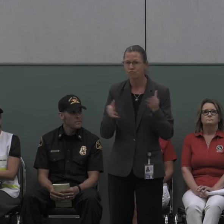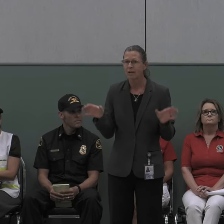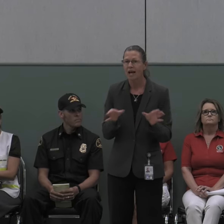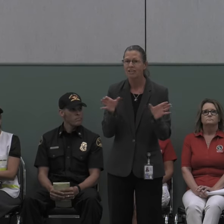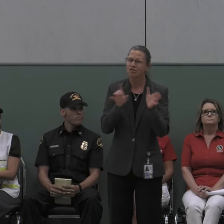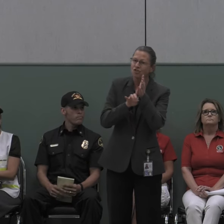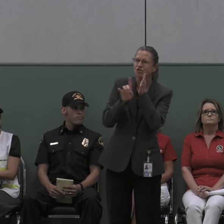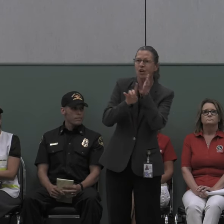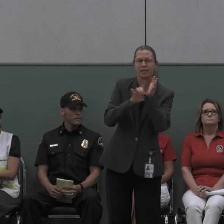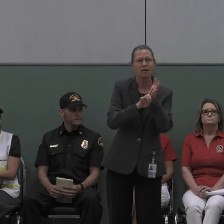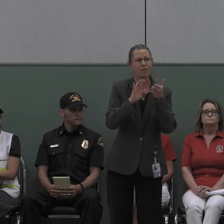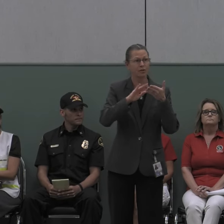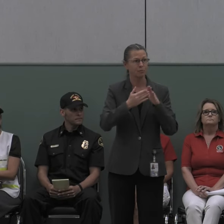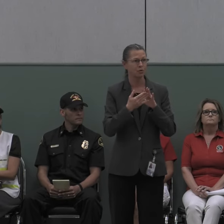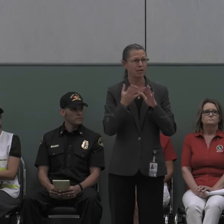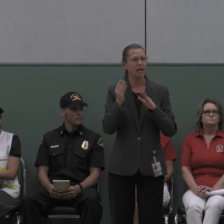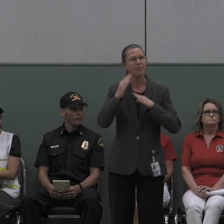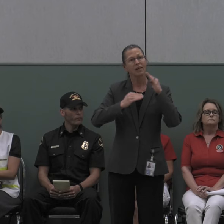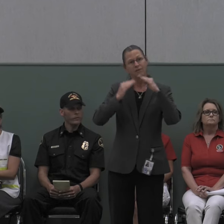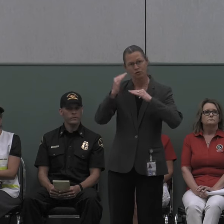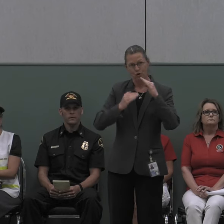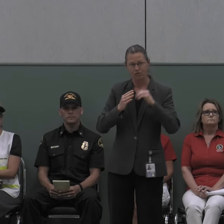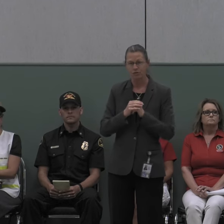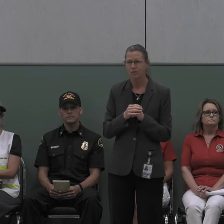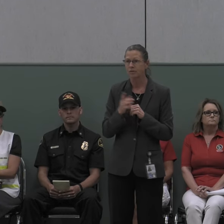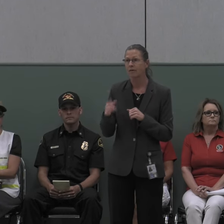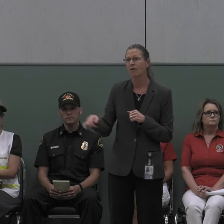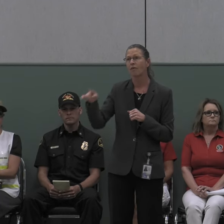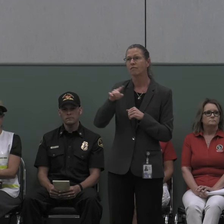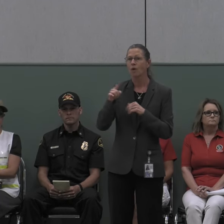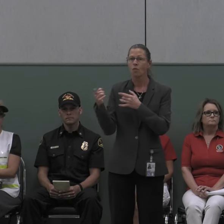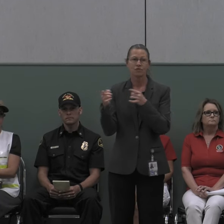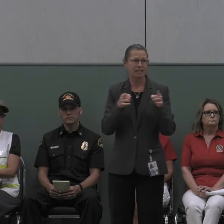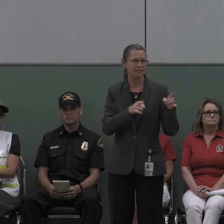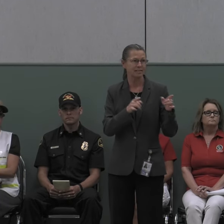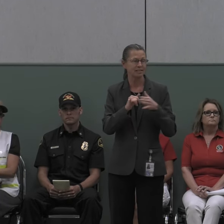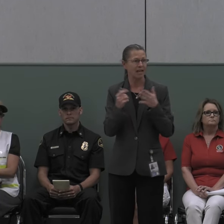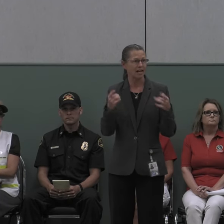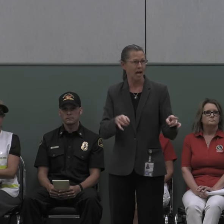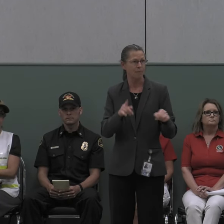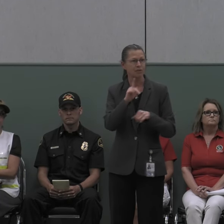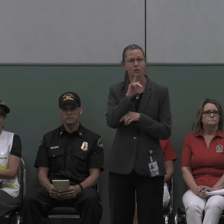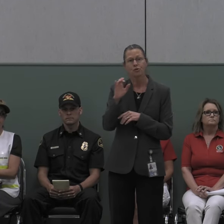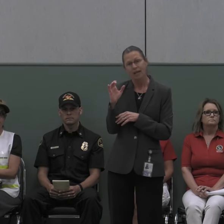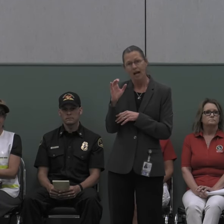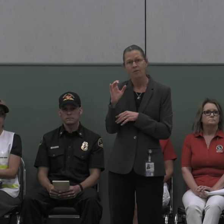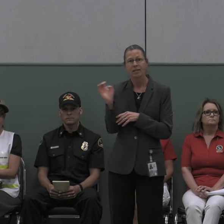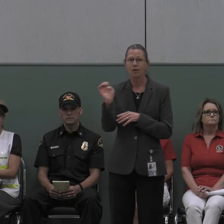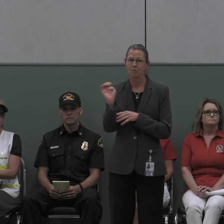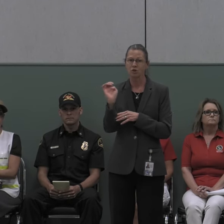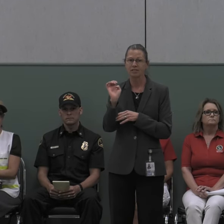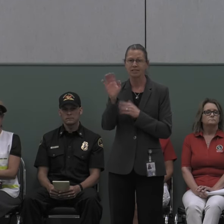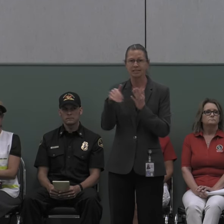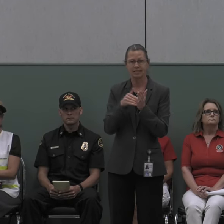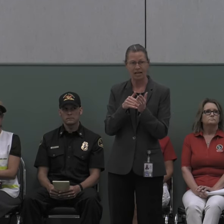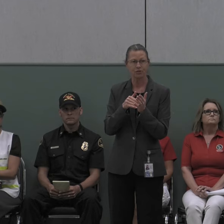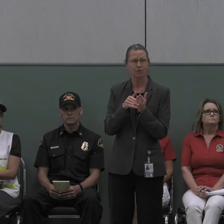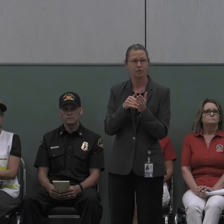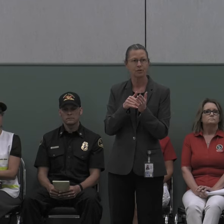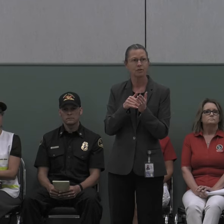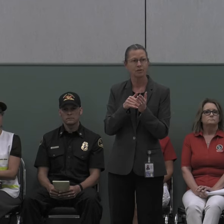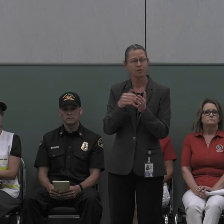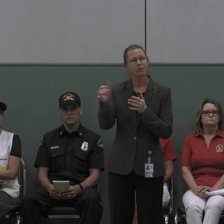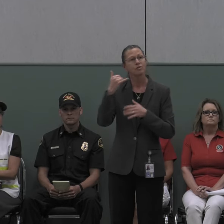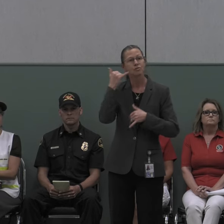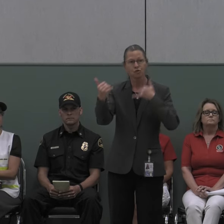the infrastructures. With those incidents that happened, the Kern County Emergency Communication Center took in a